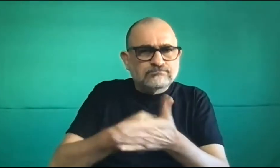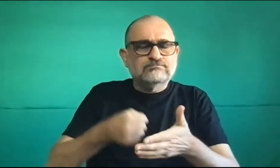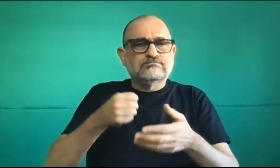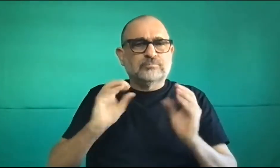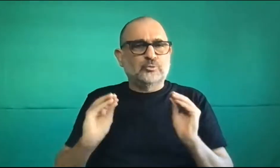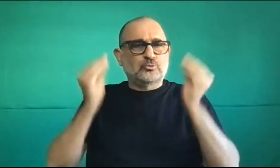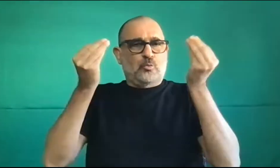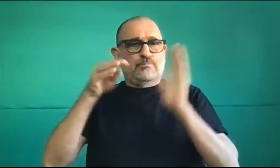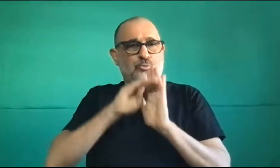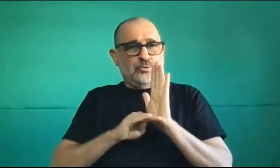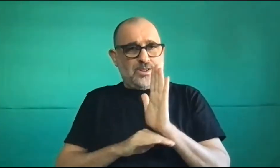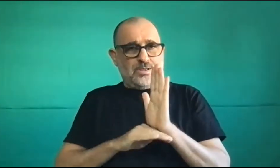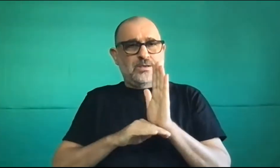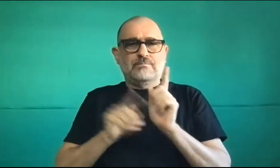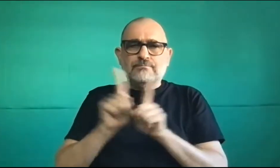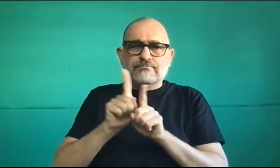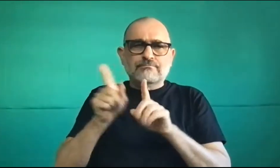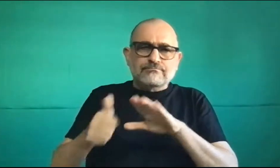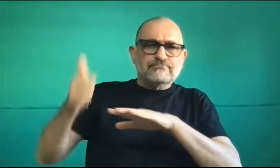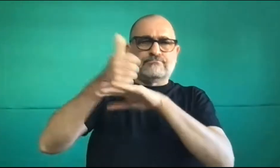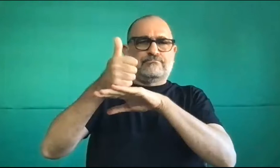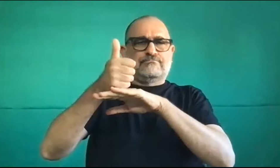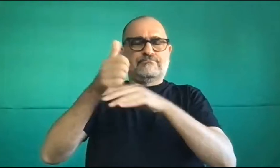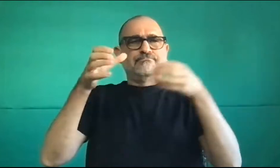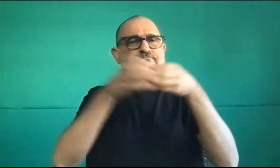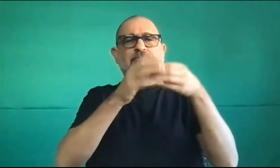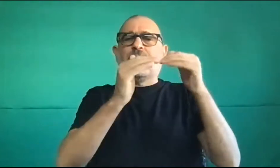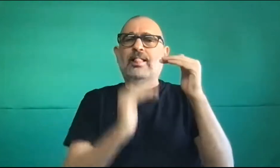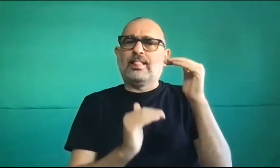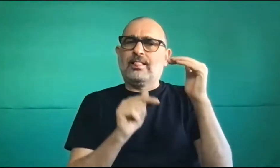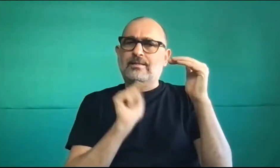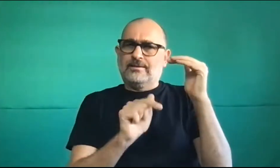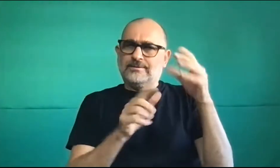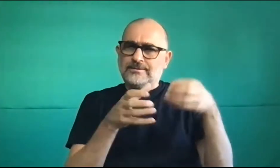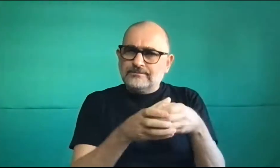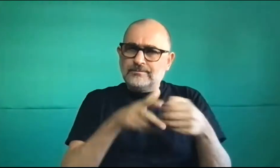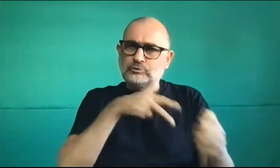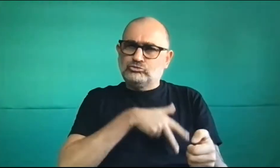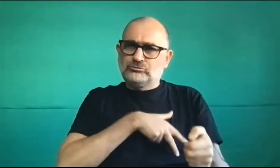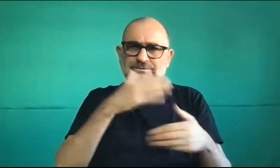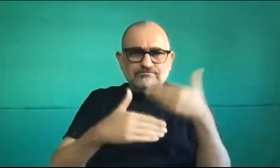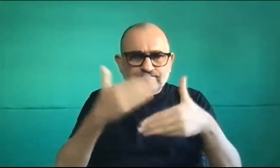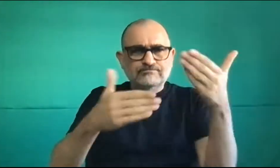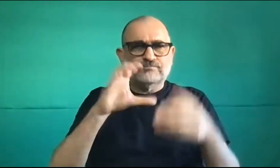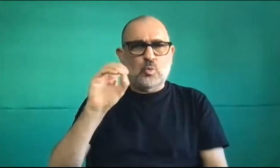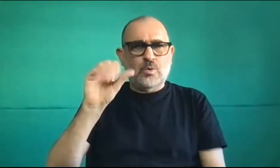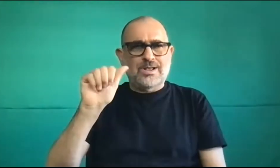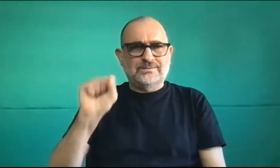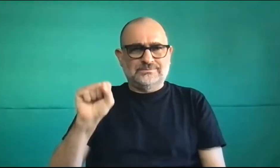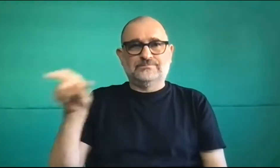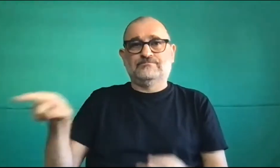been working with him for many years, not only in terms of indigenous populations, but